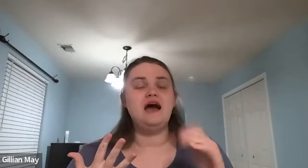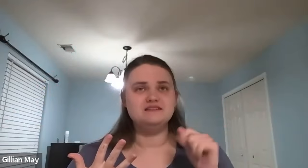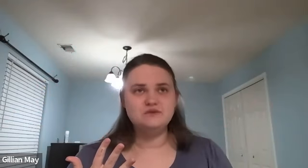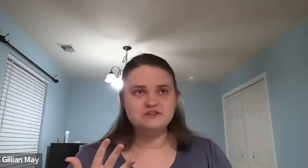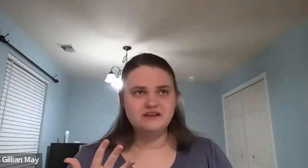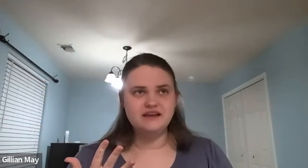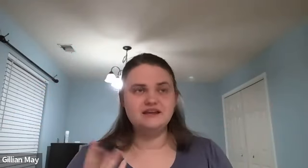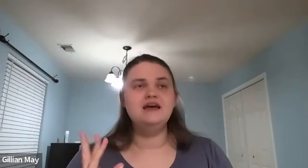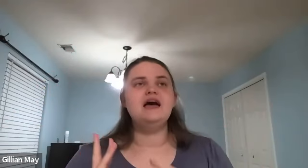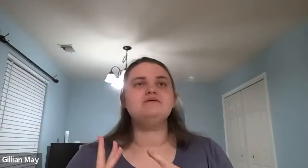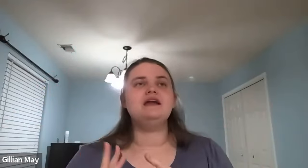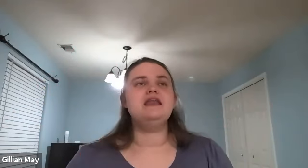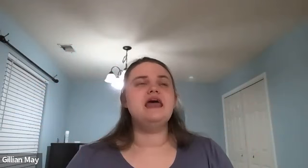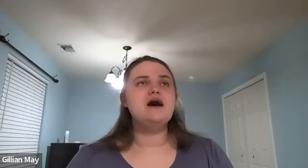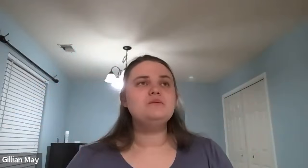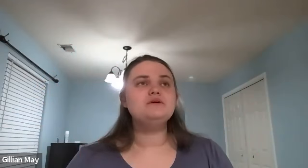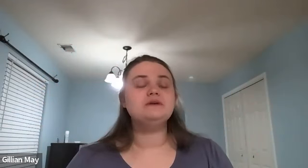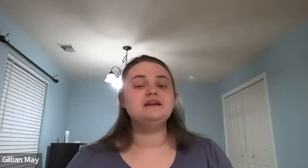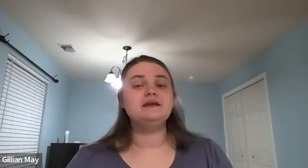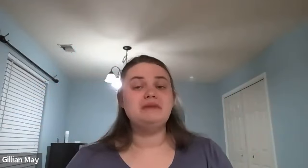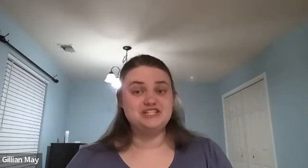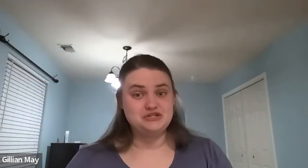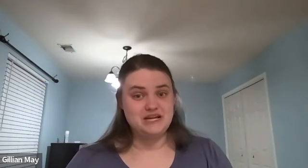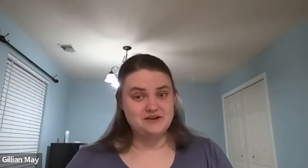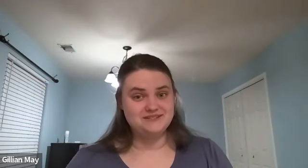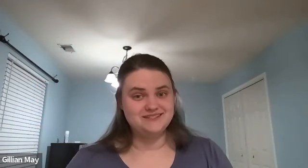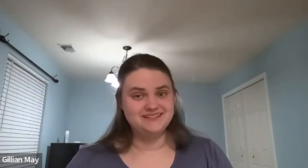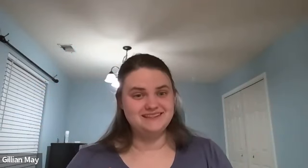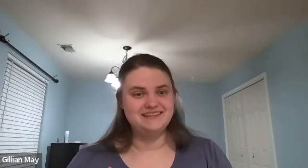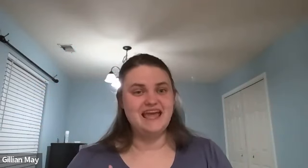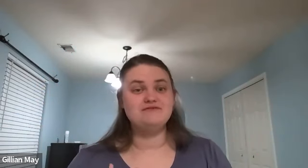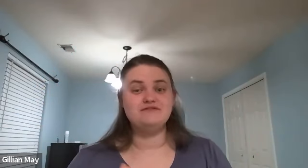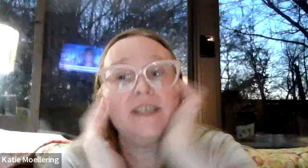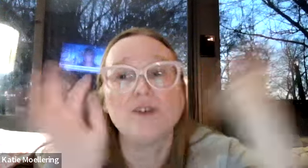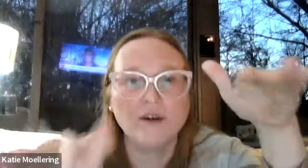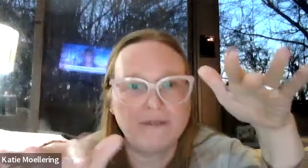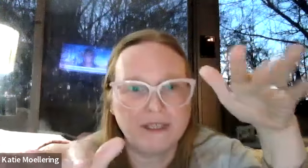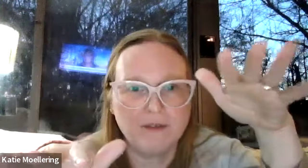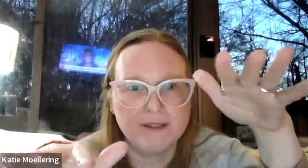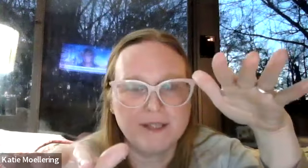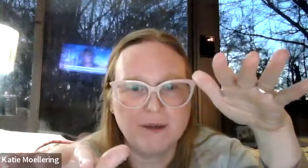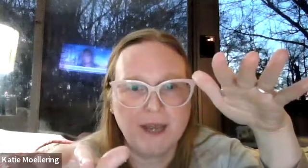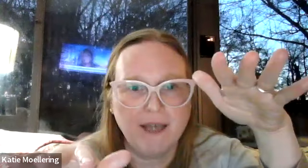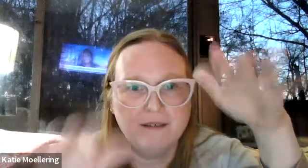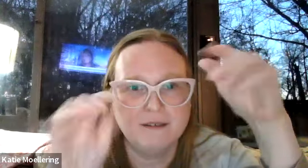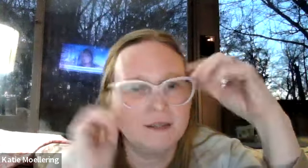Alice in Wonderland. And right now we're reading Magic Treehouse. So wait, these are all graphic novels that you had? Oh,